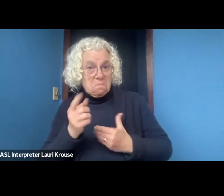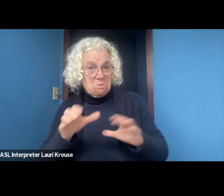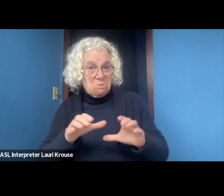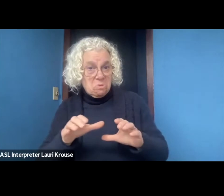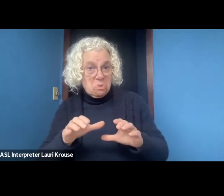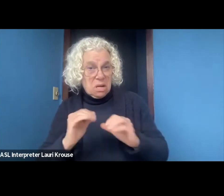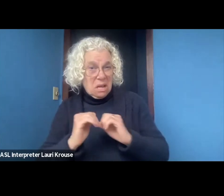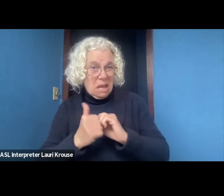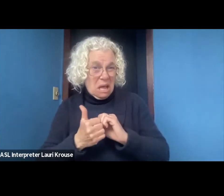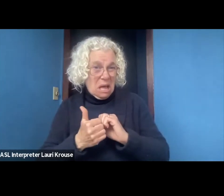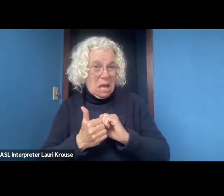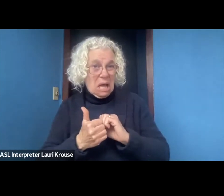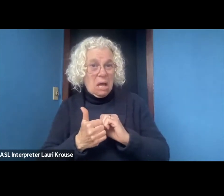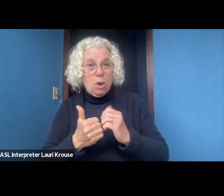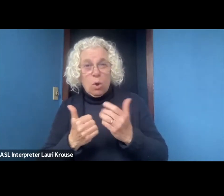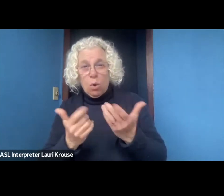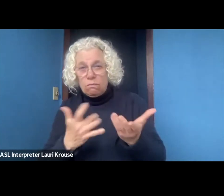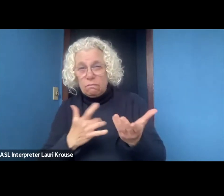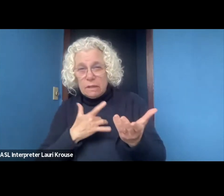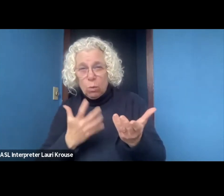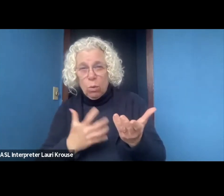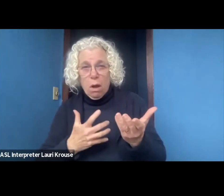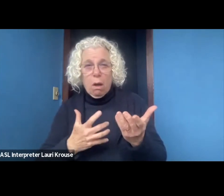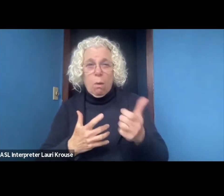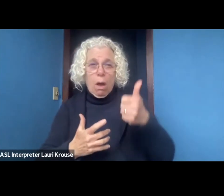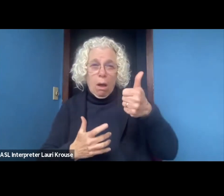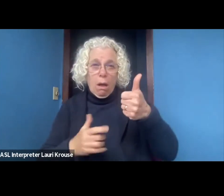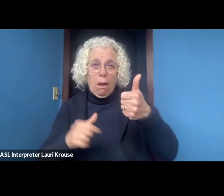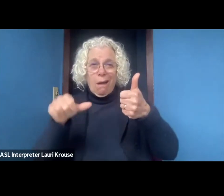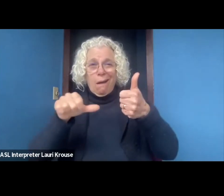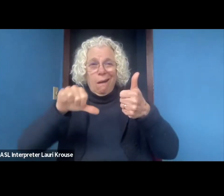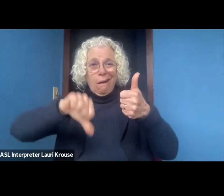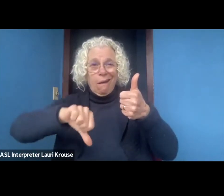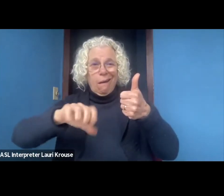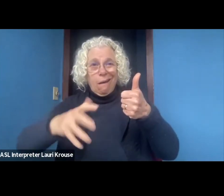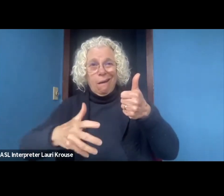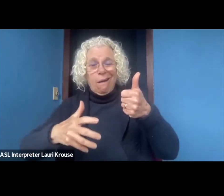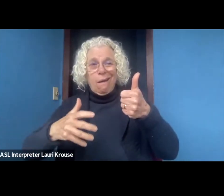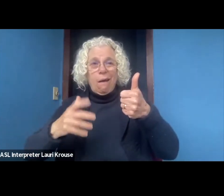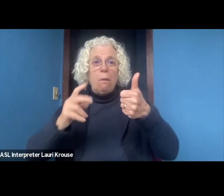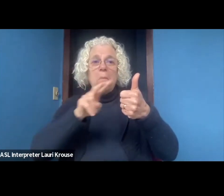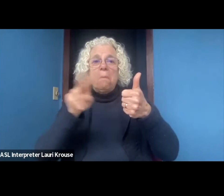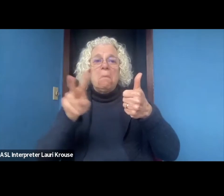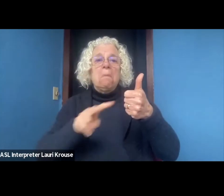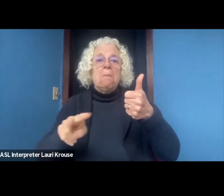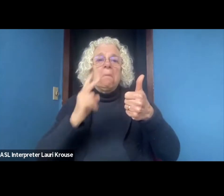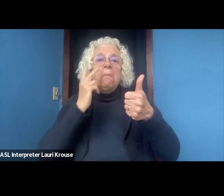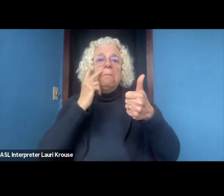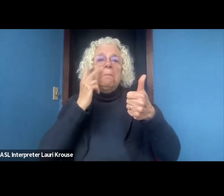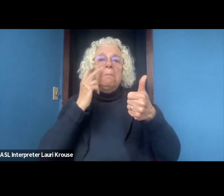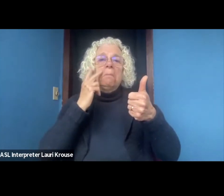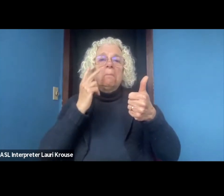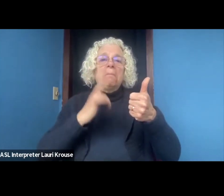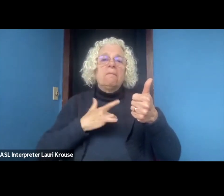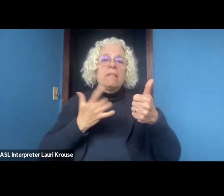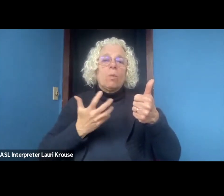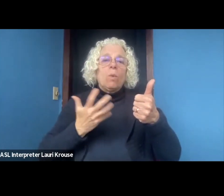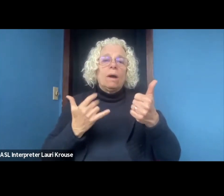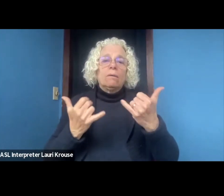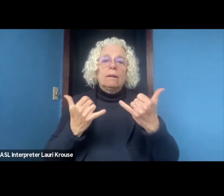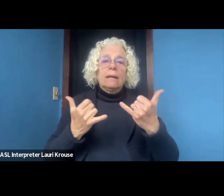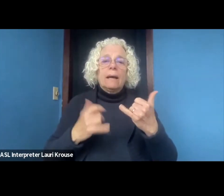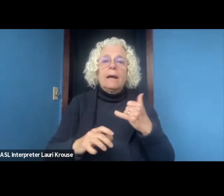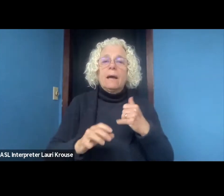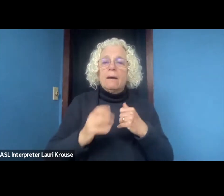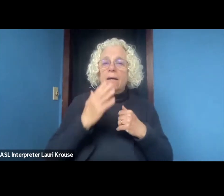up wherever you are right now, and just hold it for a moment so I can just scan through the. Thank you for sharing,